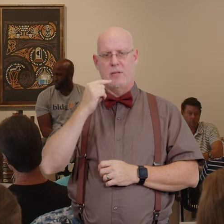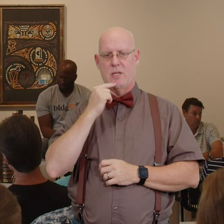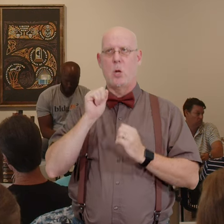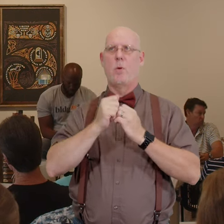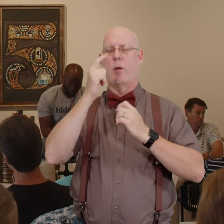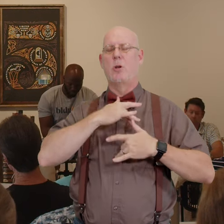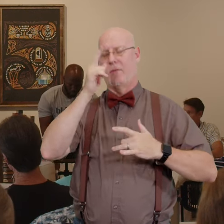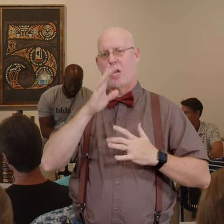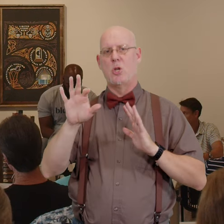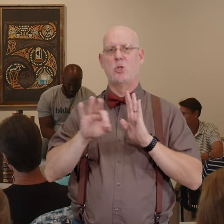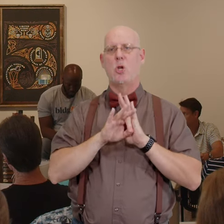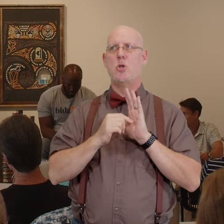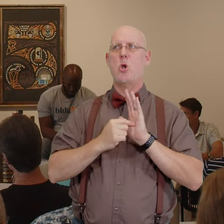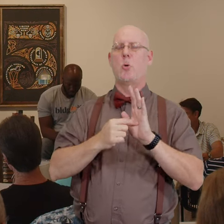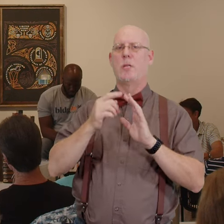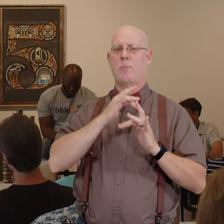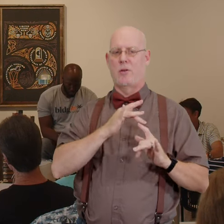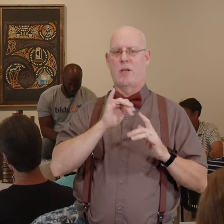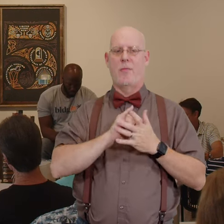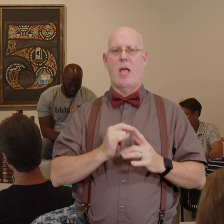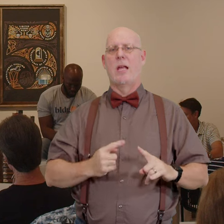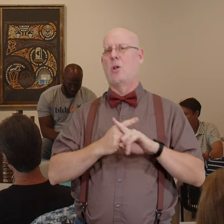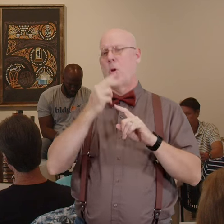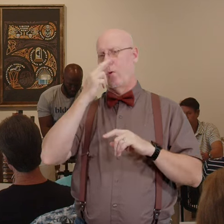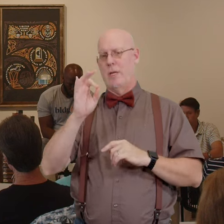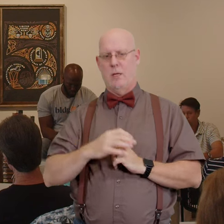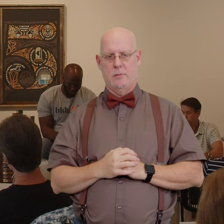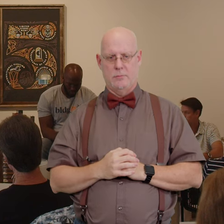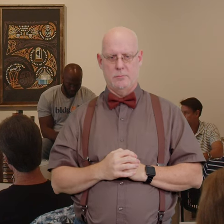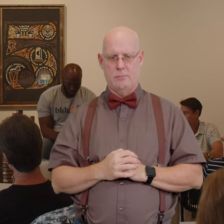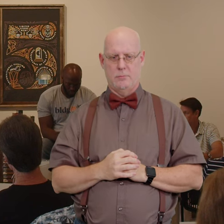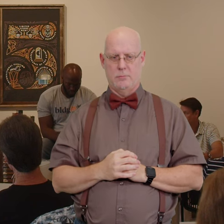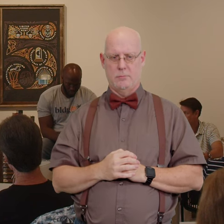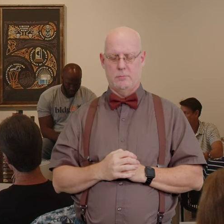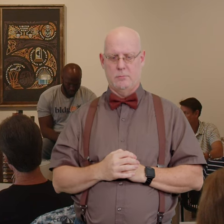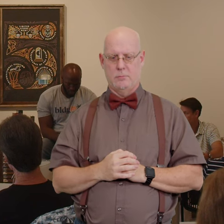says, with the merciful, God shows himself merciful. Does that contradict Romans 9?